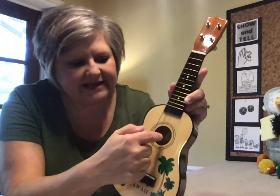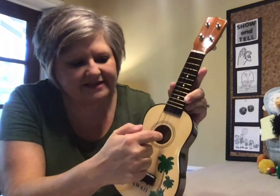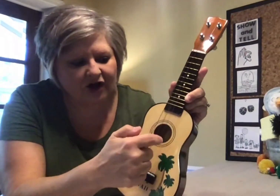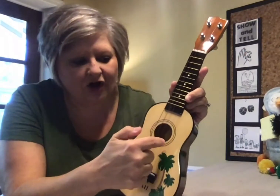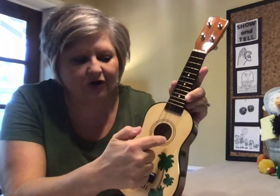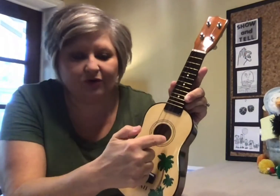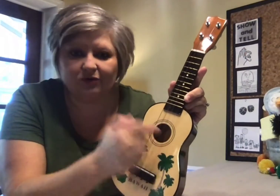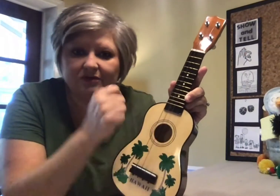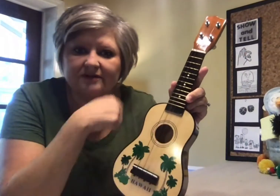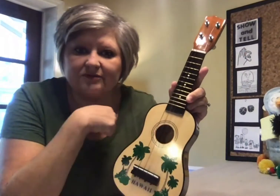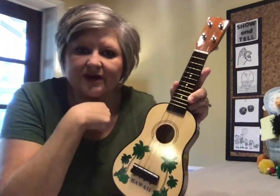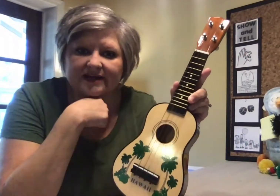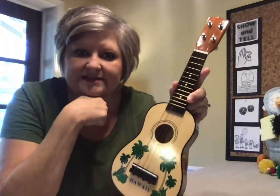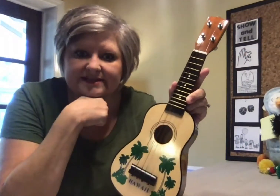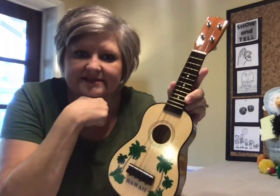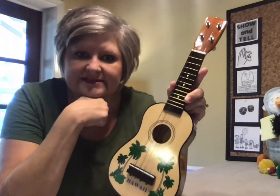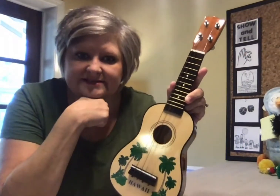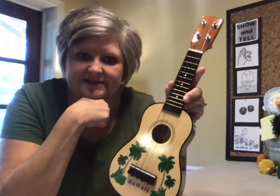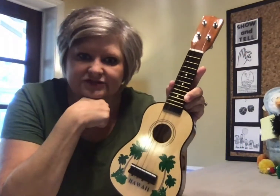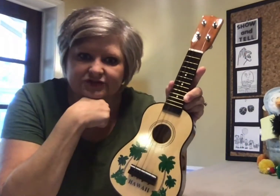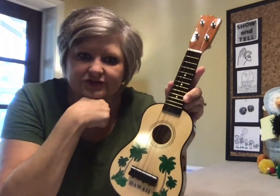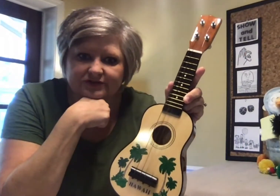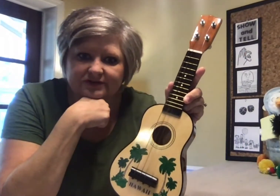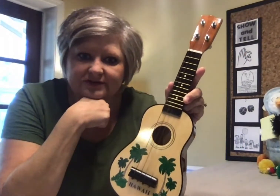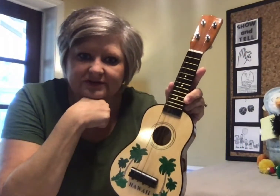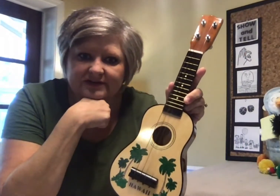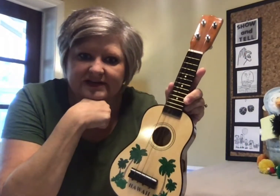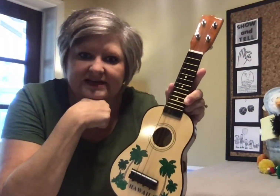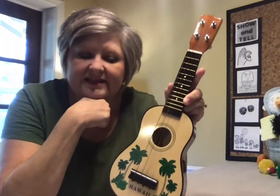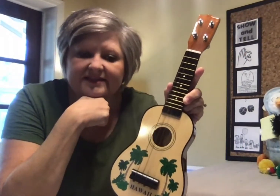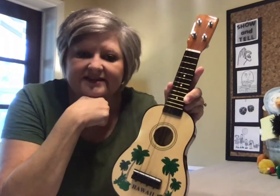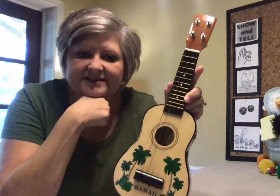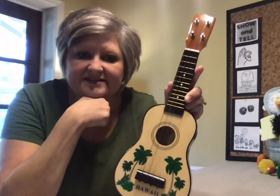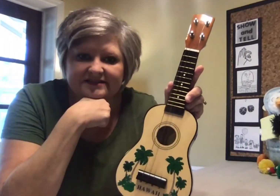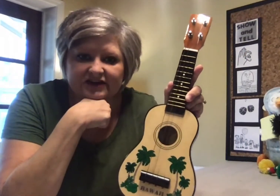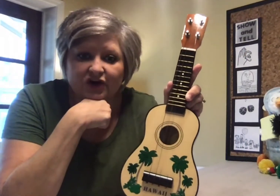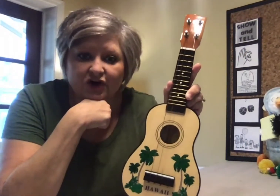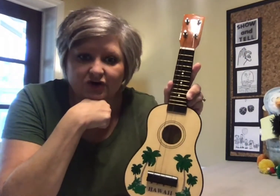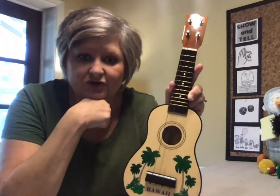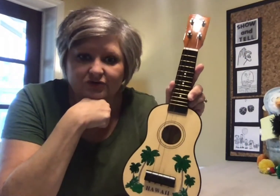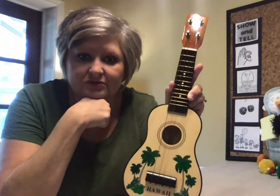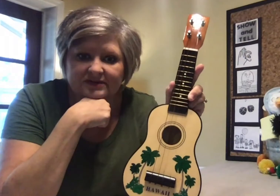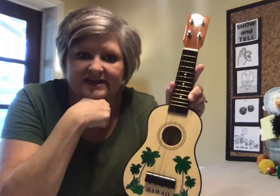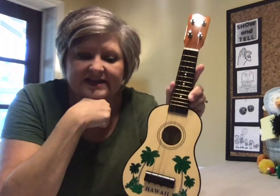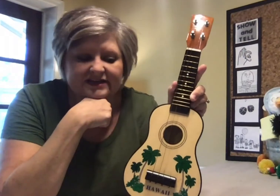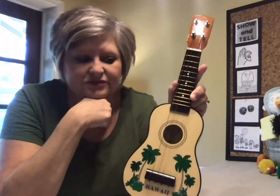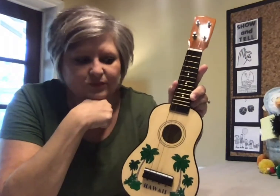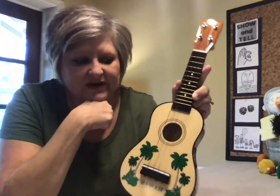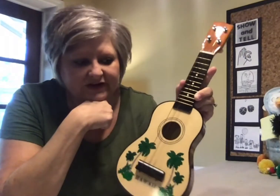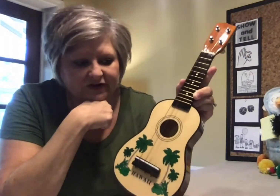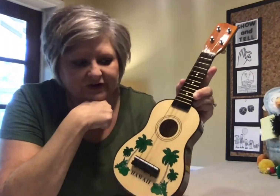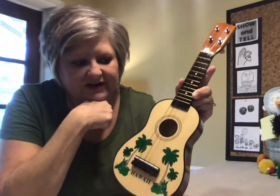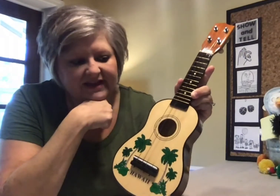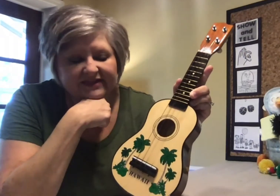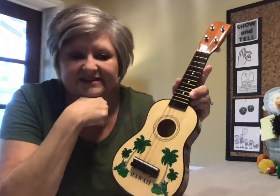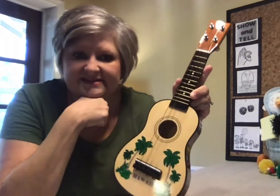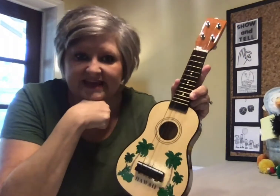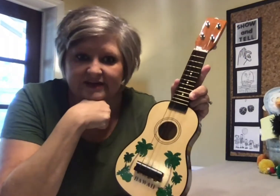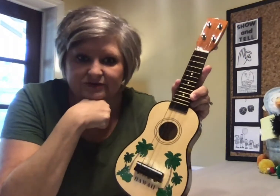a hole right in the center. The hole is where the sound